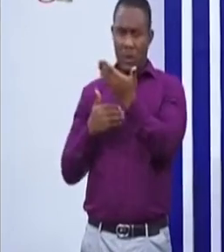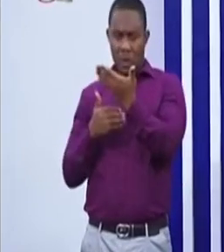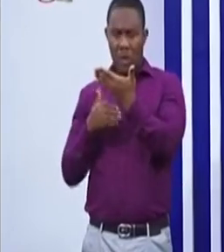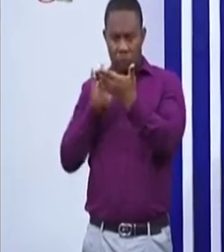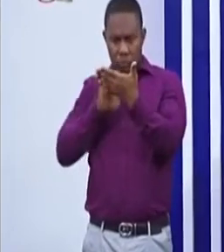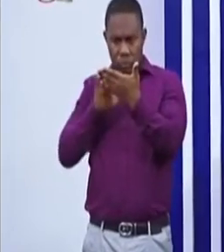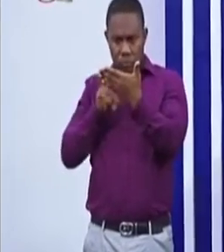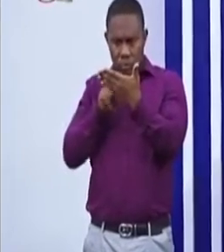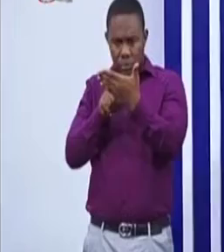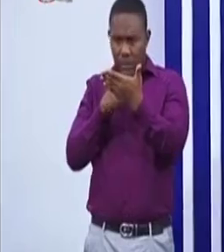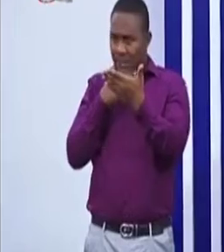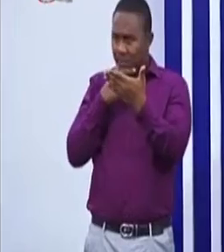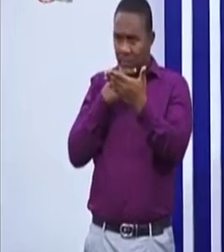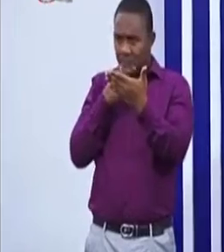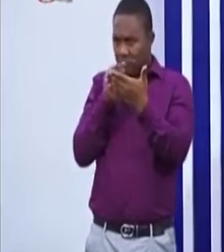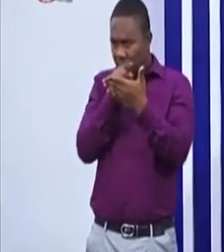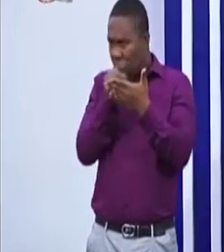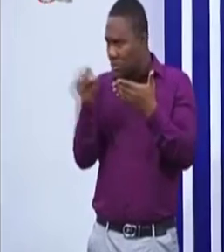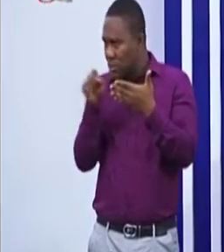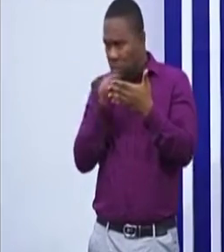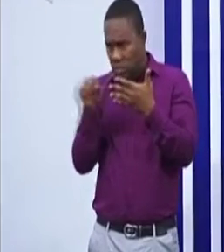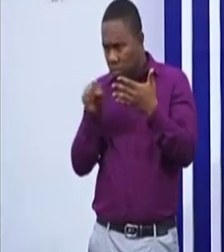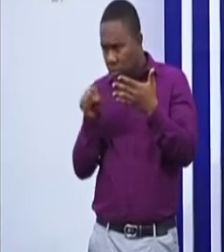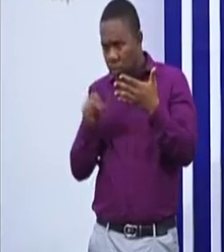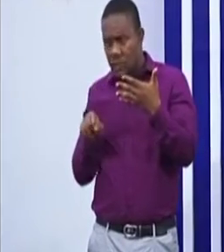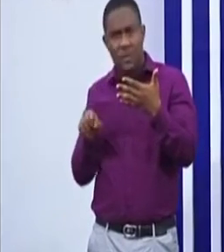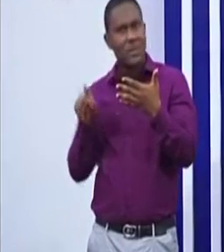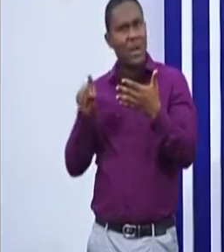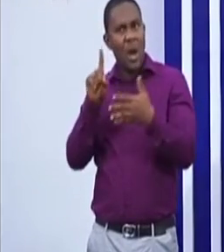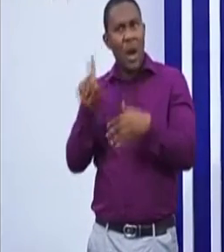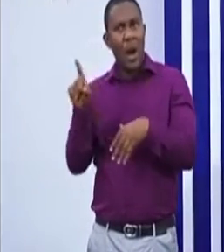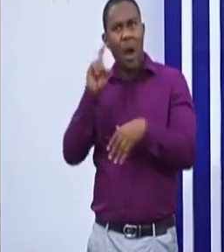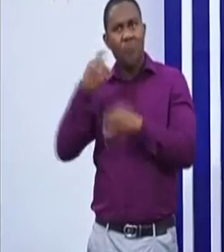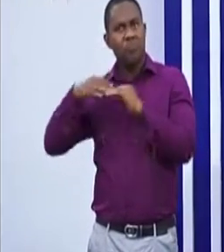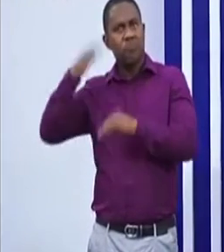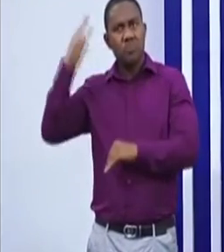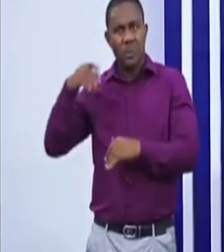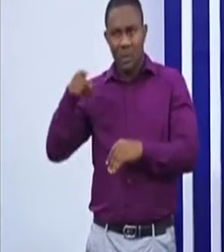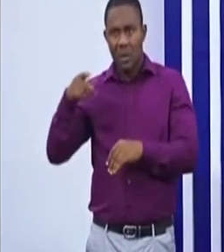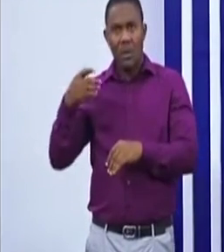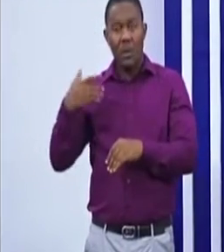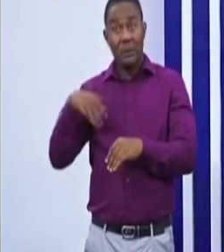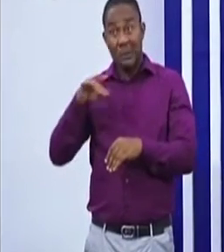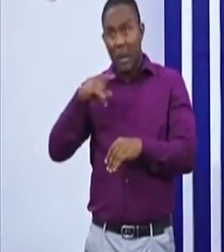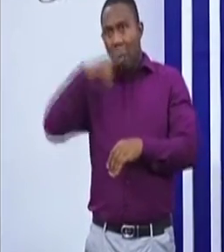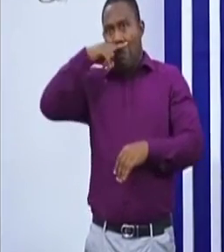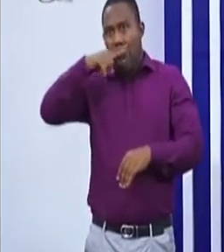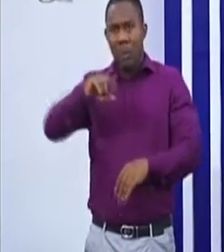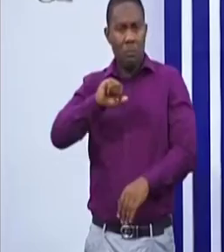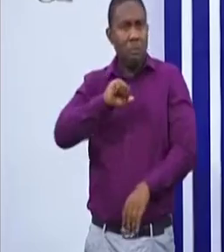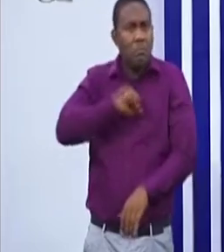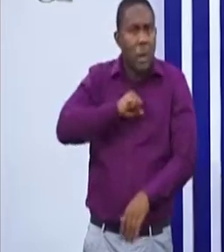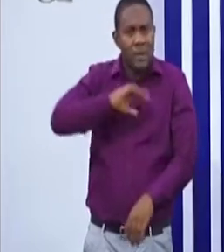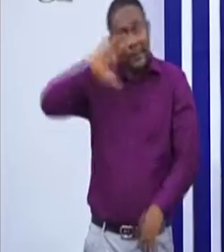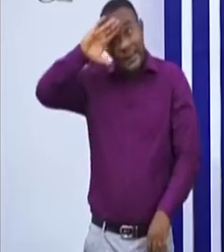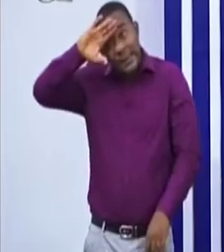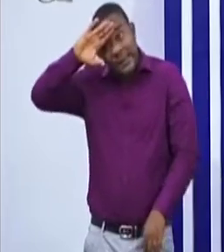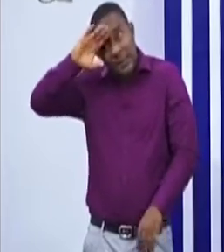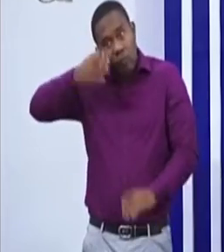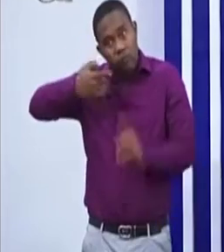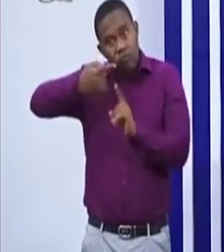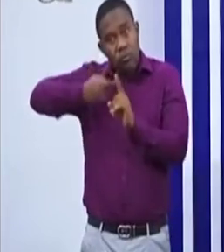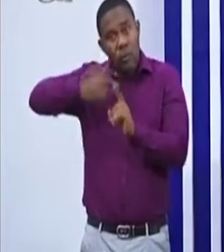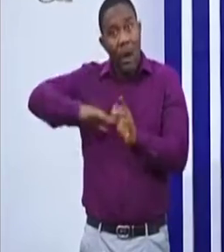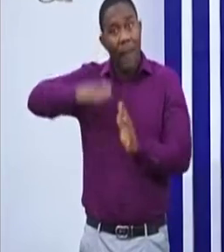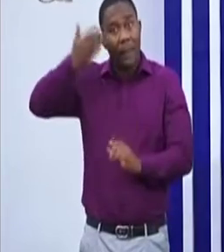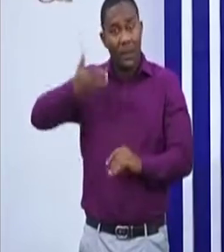nhwehwɛmu ne nso so bɛyɛ ɔha ne akyire ɛna ɔmo wɔ symptoms a yɛbɛtumi adi akyire nti yɛde